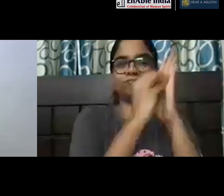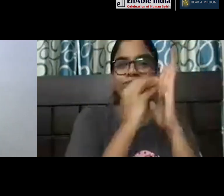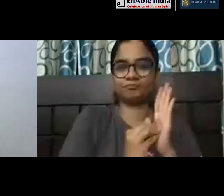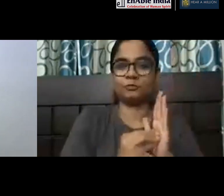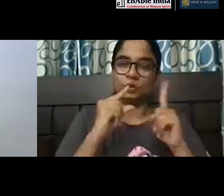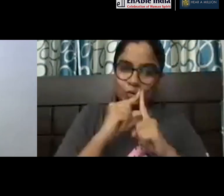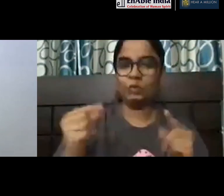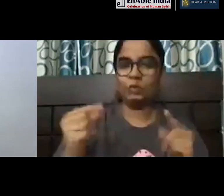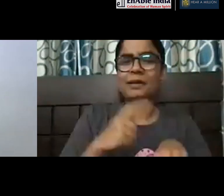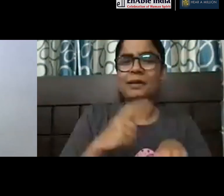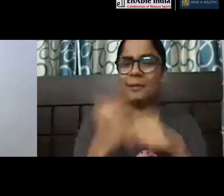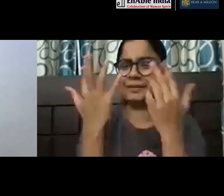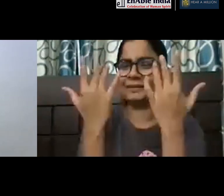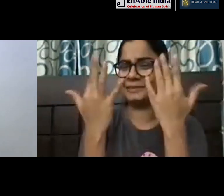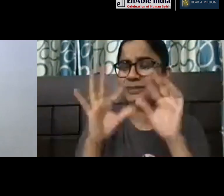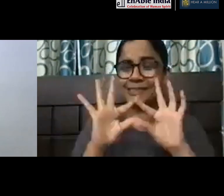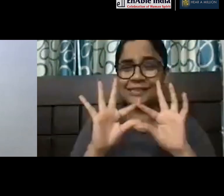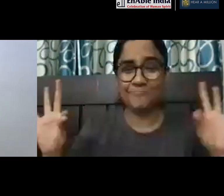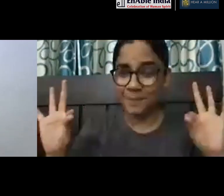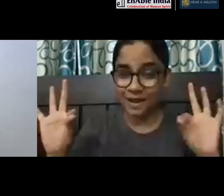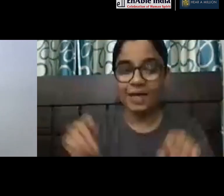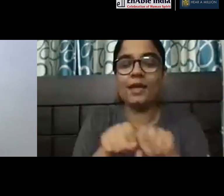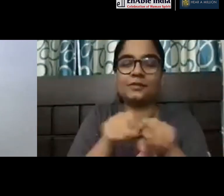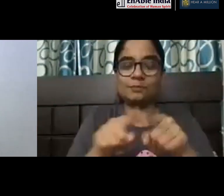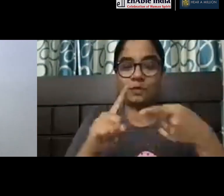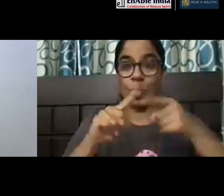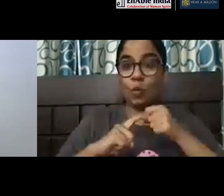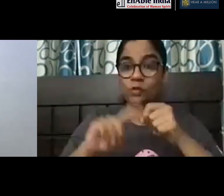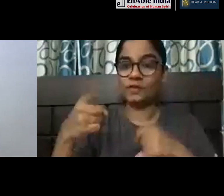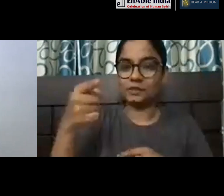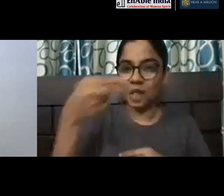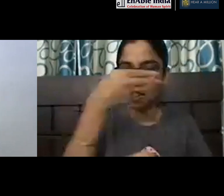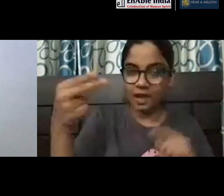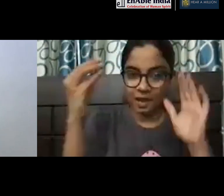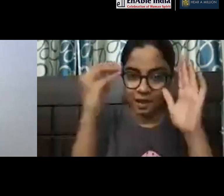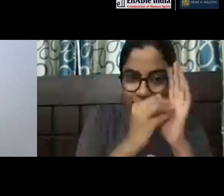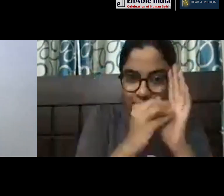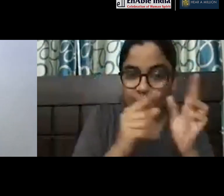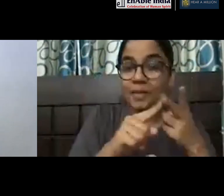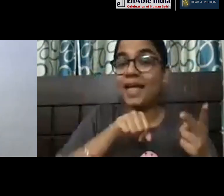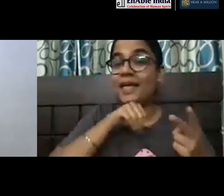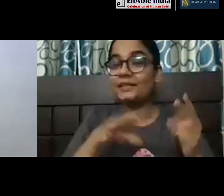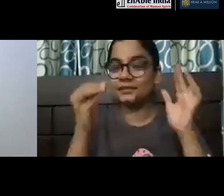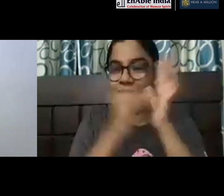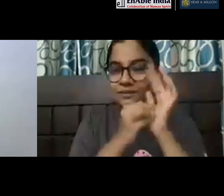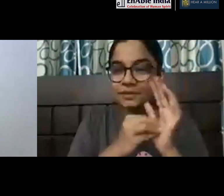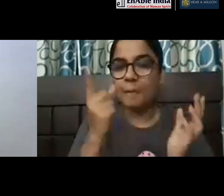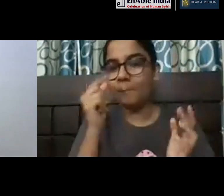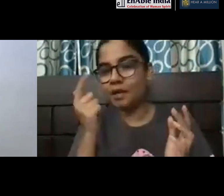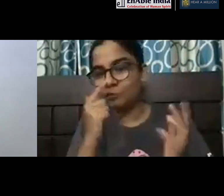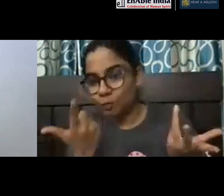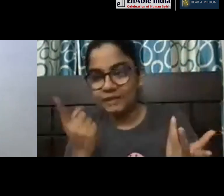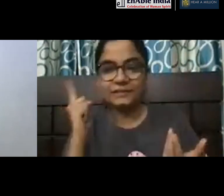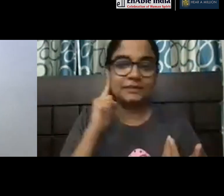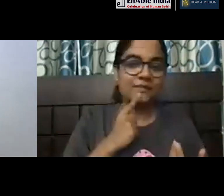will not have the proof that you want it once again. It will just take a couple of minutes. Please fill up your name,